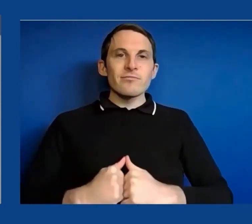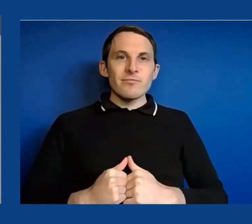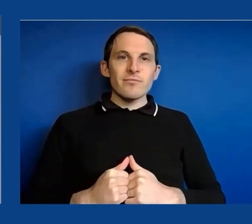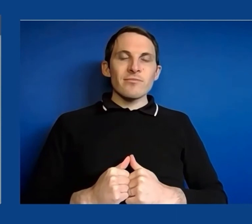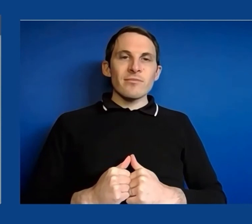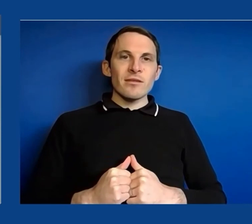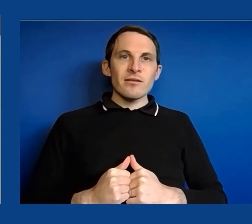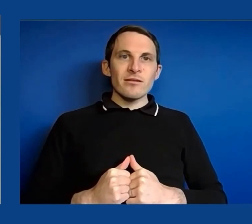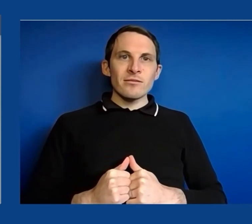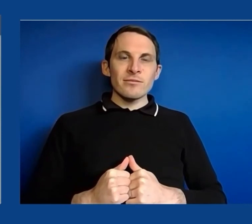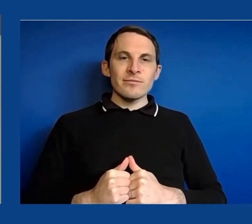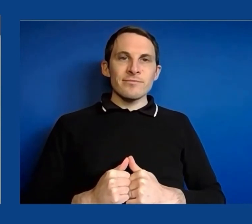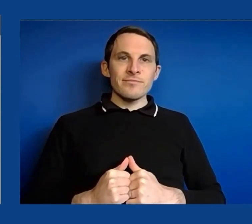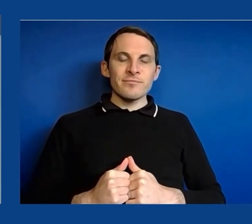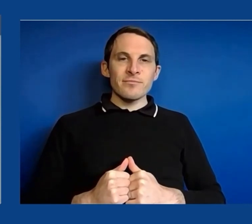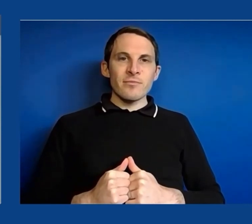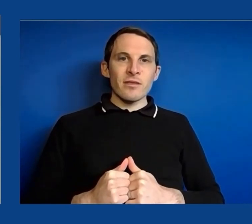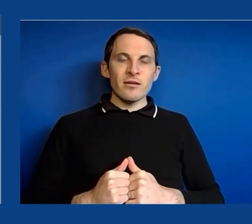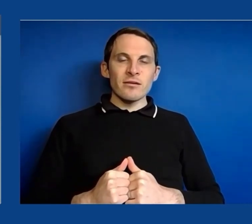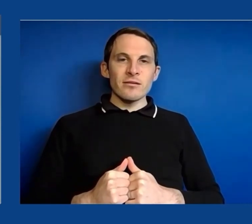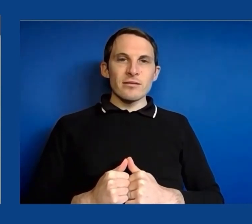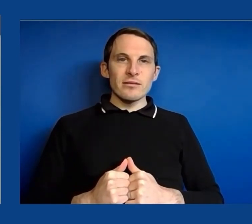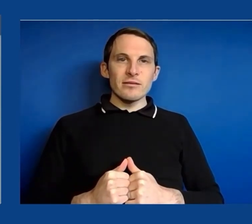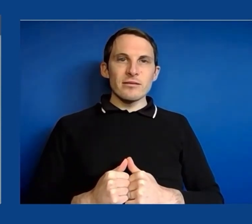but I was able to,